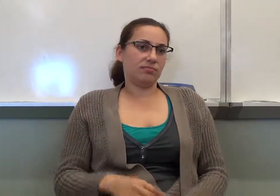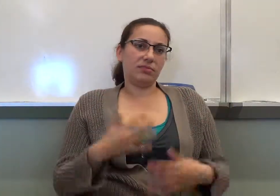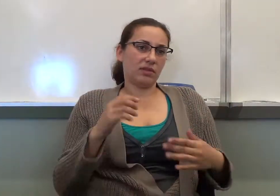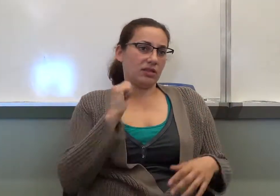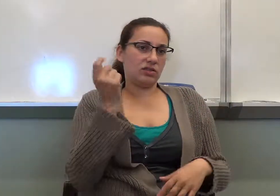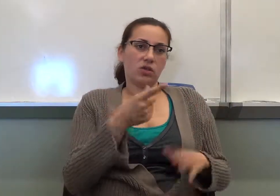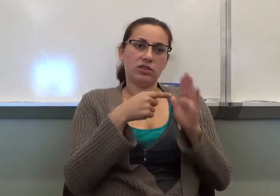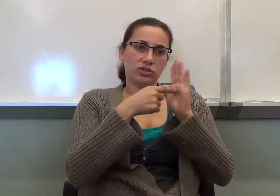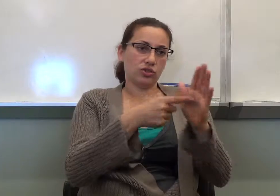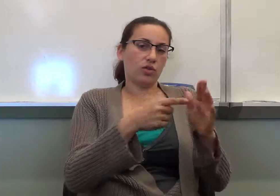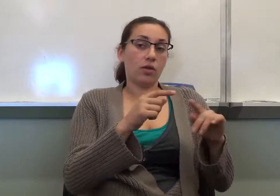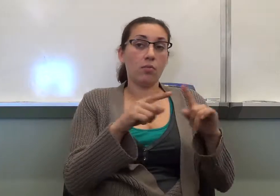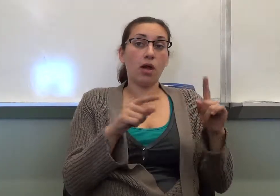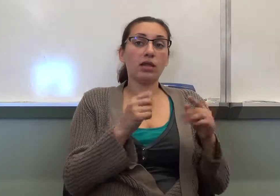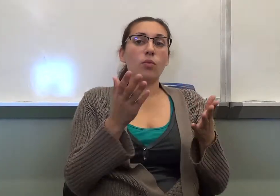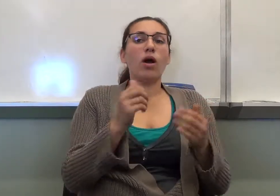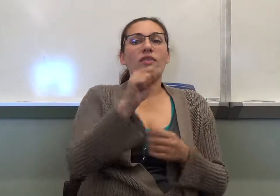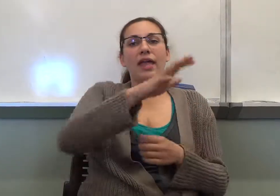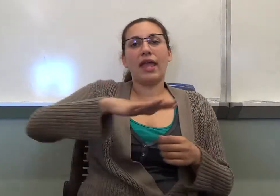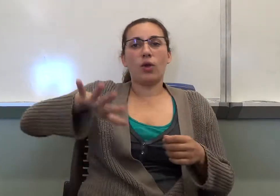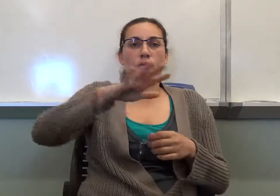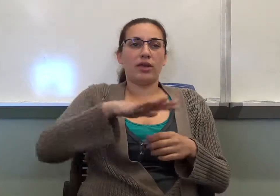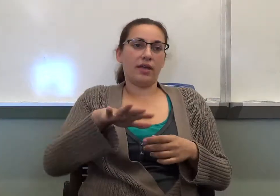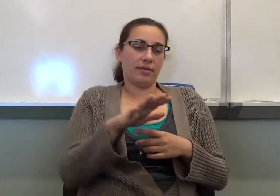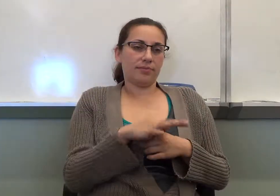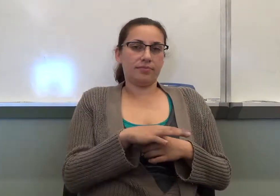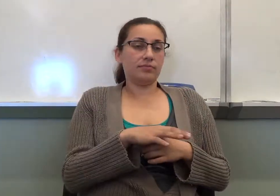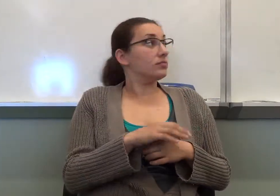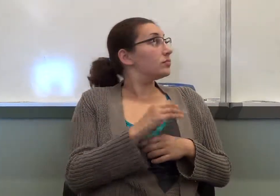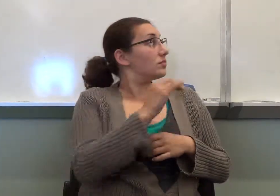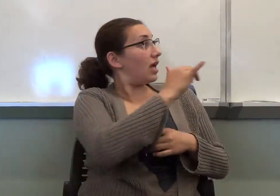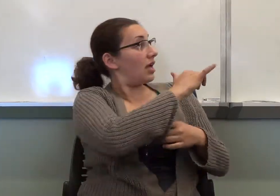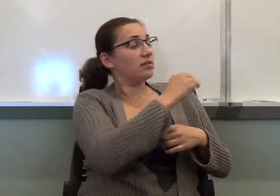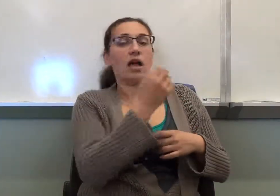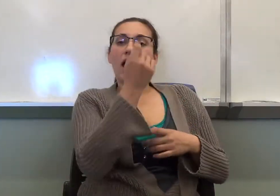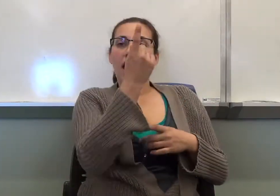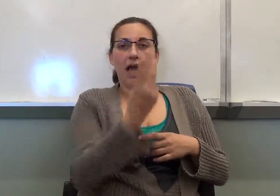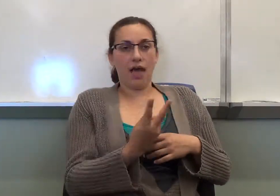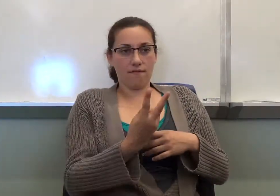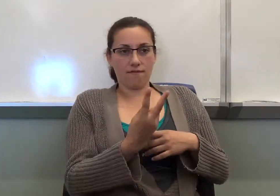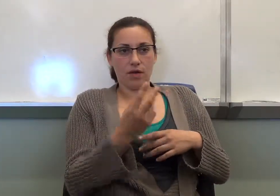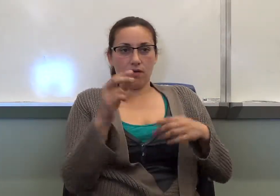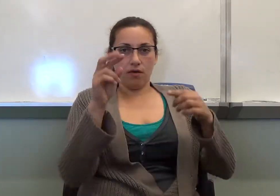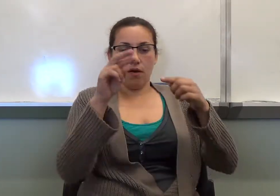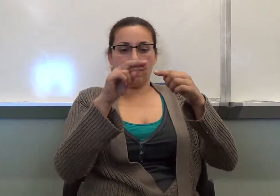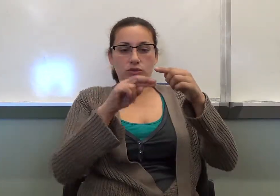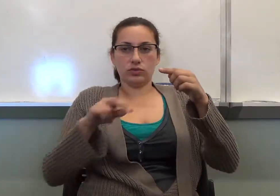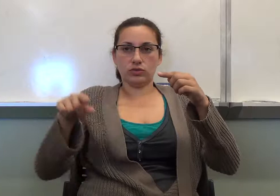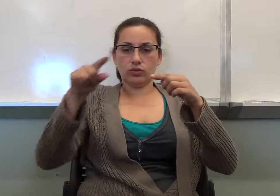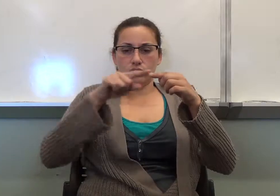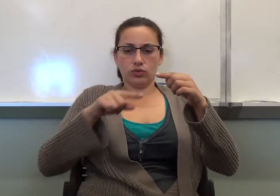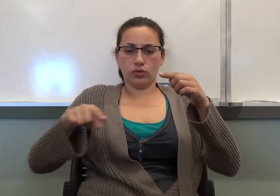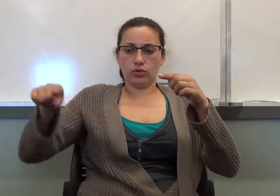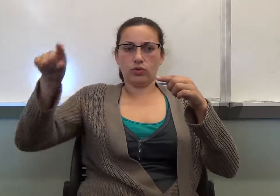of course, the area that you see there. Now, this is a half of a circle. Half of a circle is often called a semicircle.